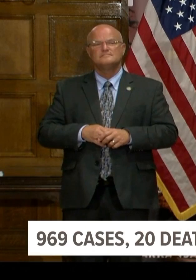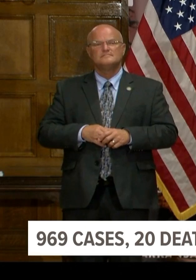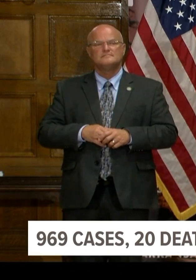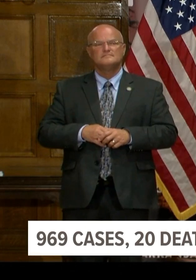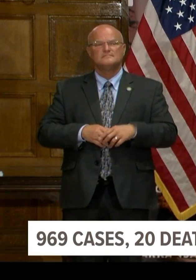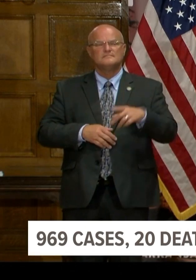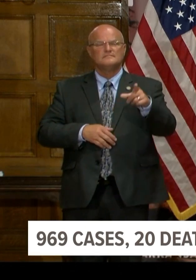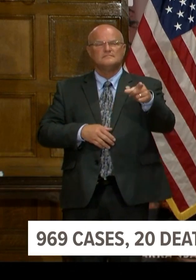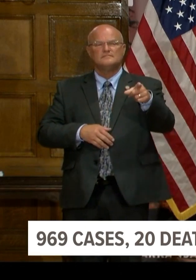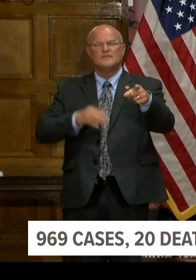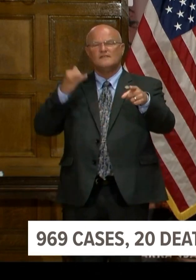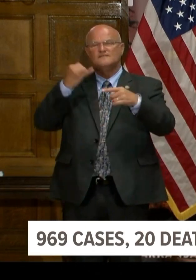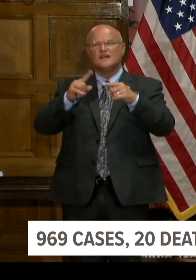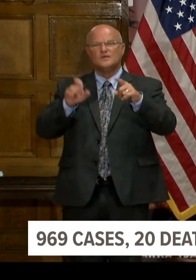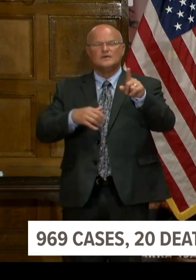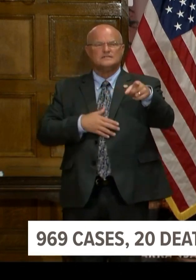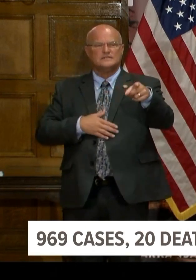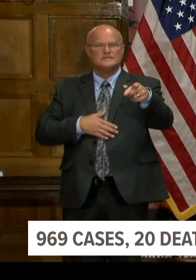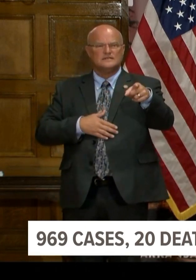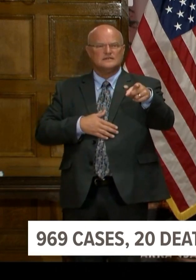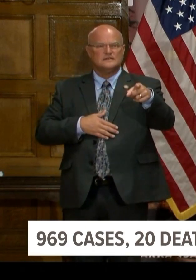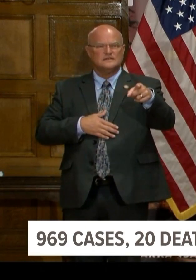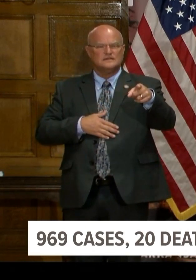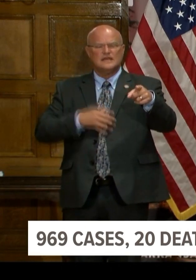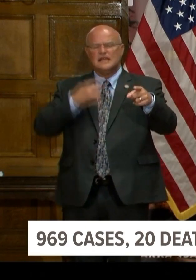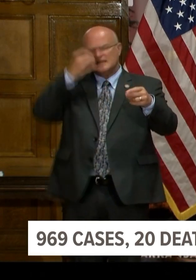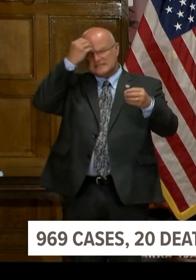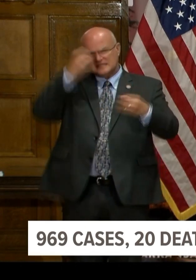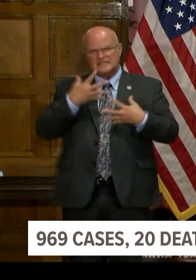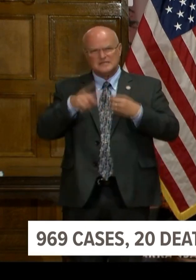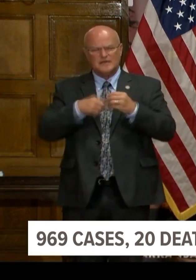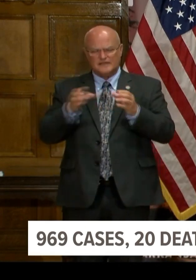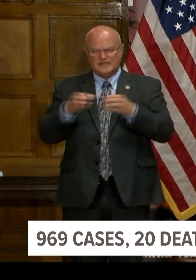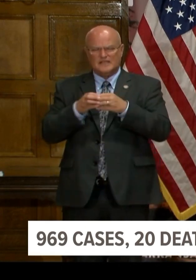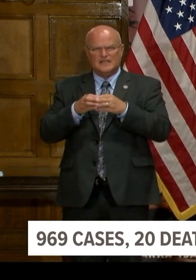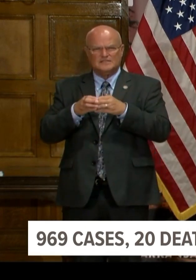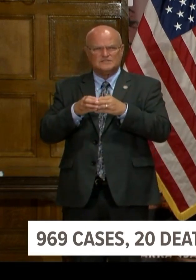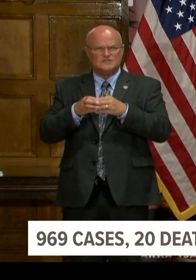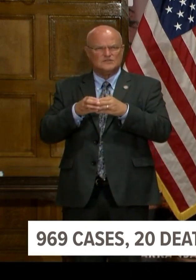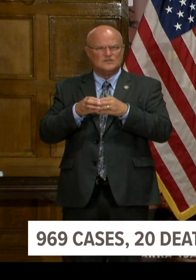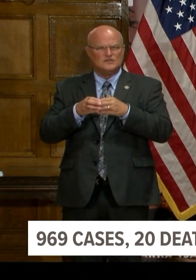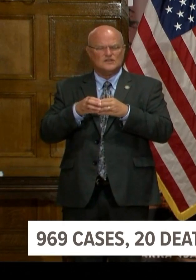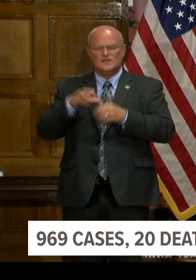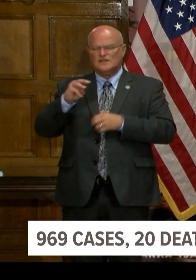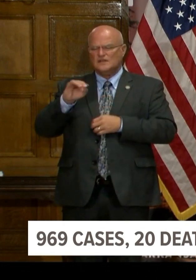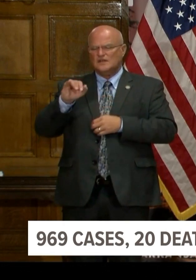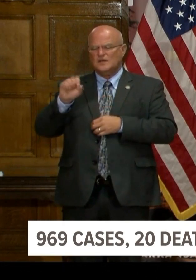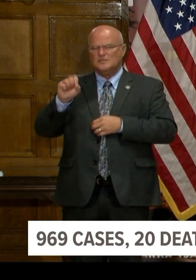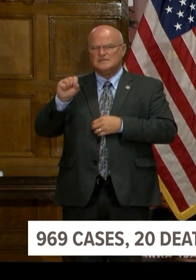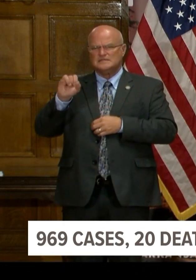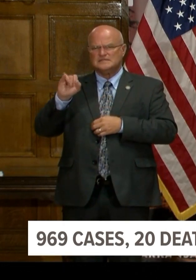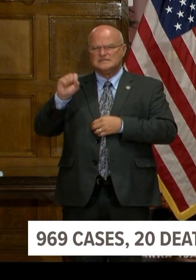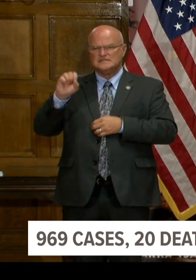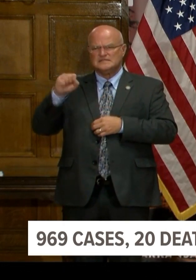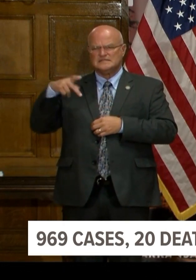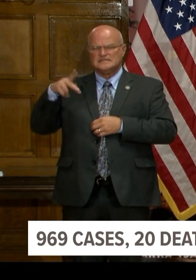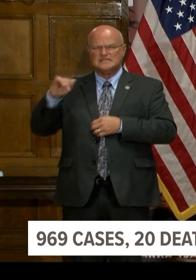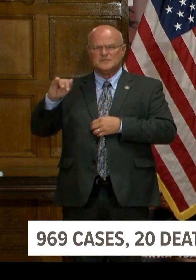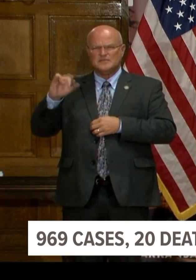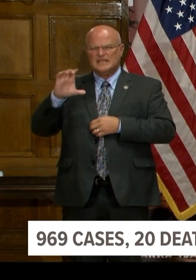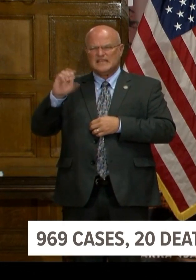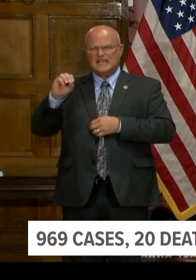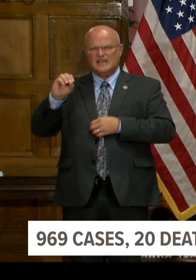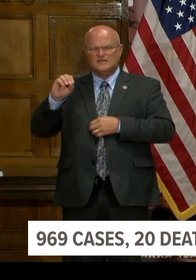right. Yes, final question. Is there anything you can tell us about this cluster of deaths in the Mississippi County nursing home? What could have